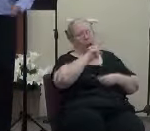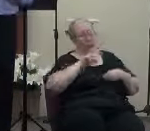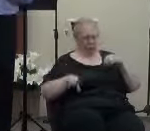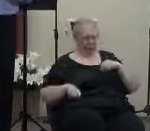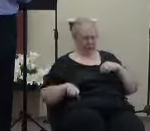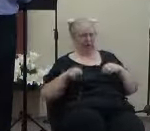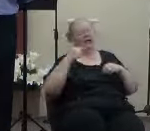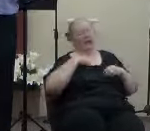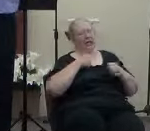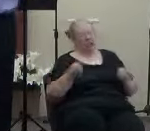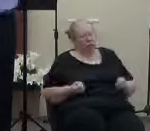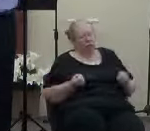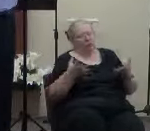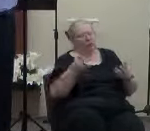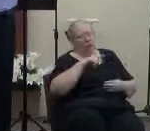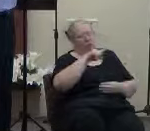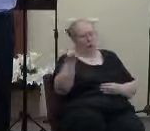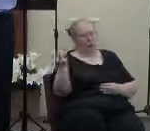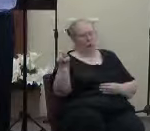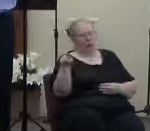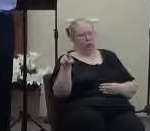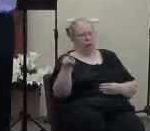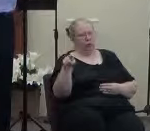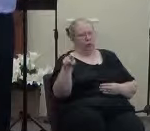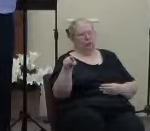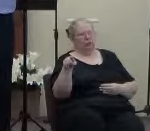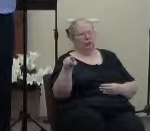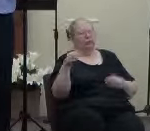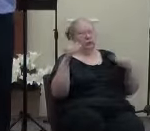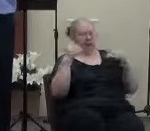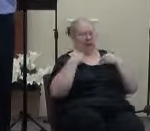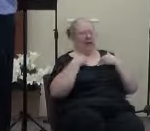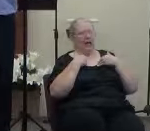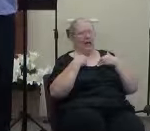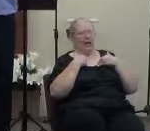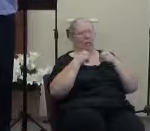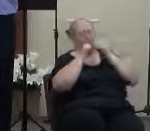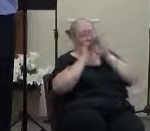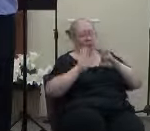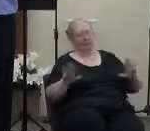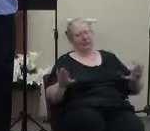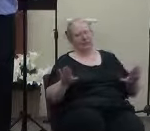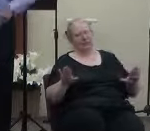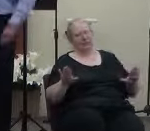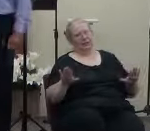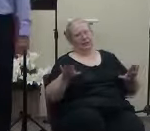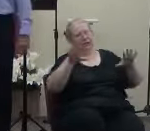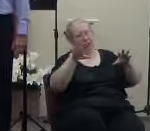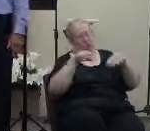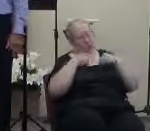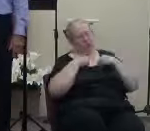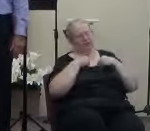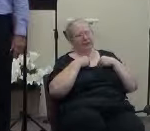And I will cause you to ride on heights of the land and to feast on the inheritance of your father